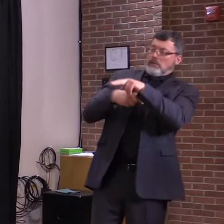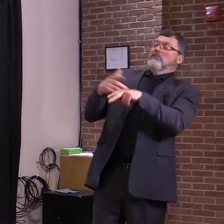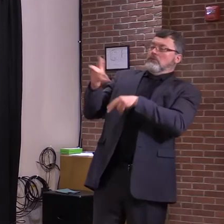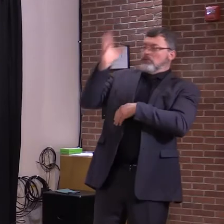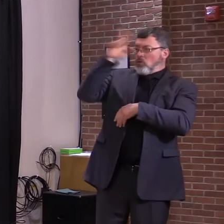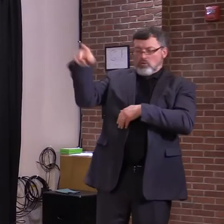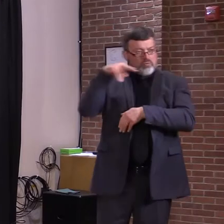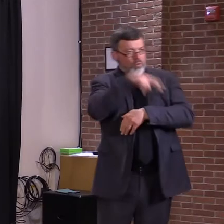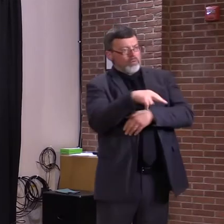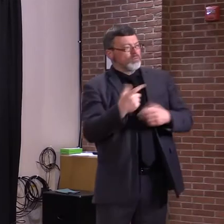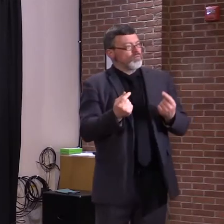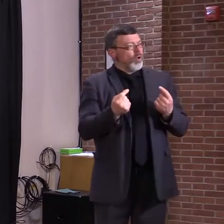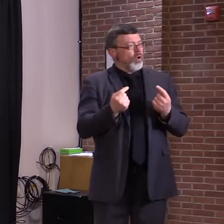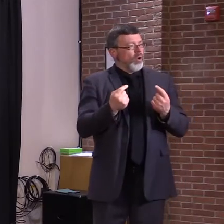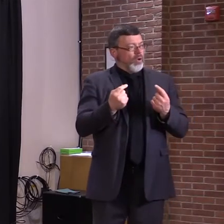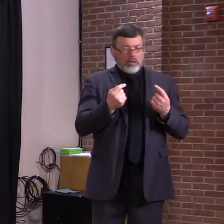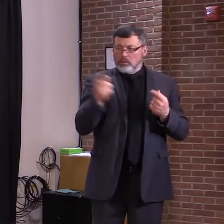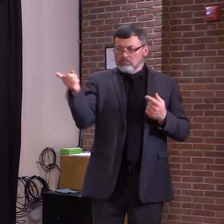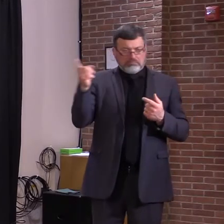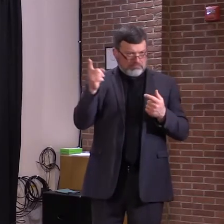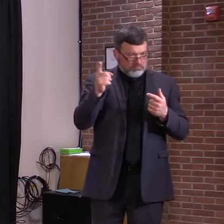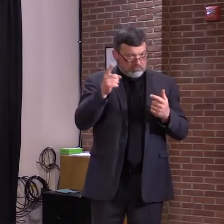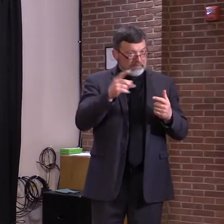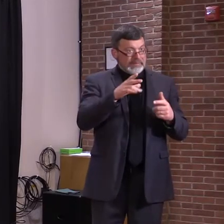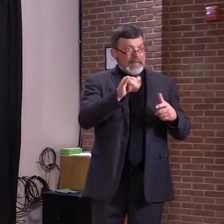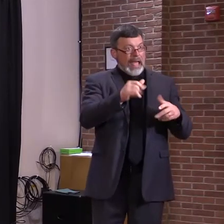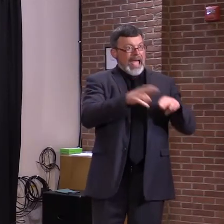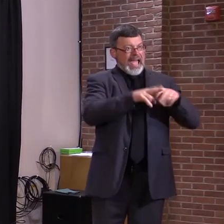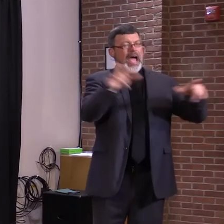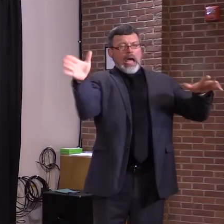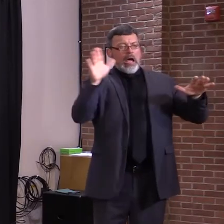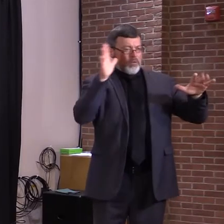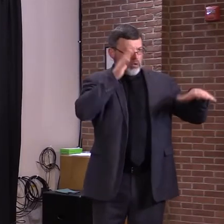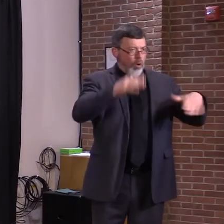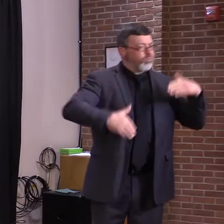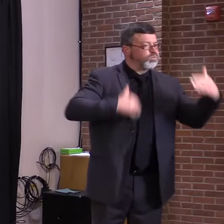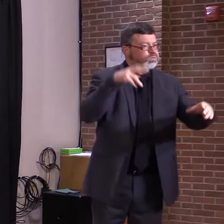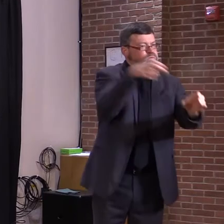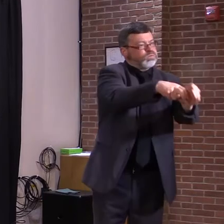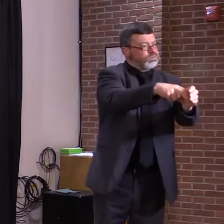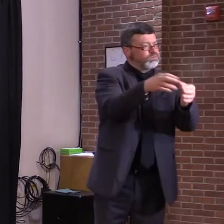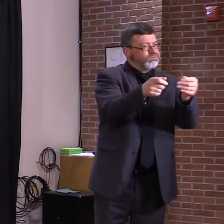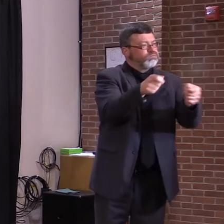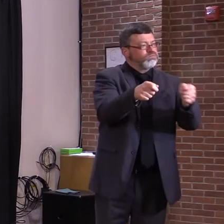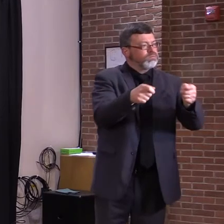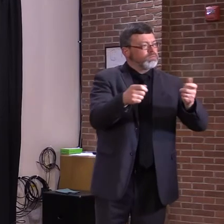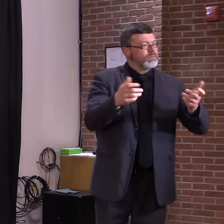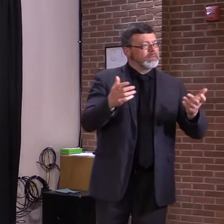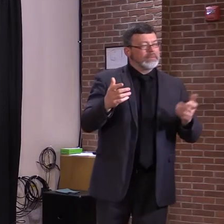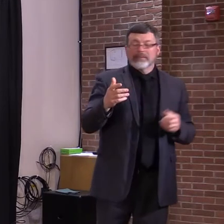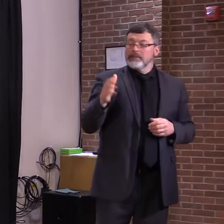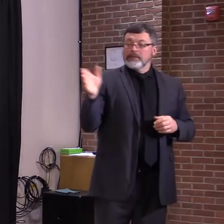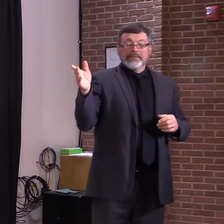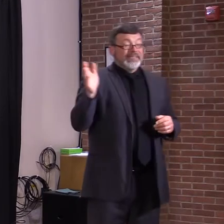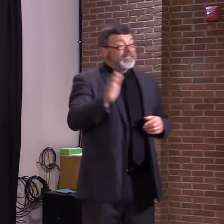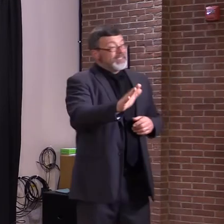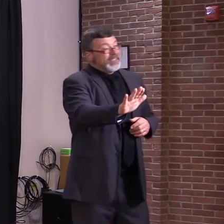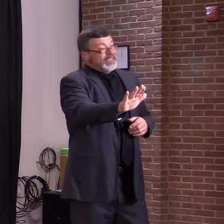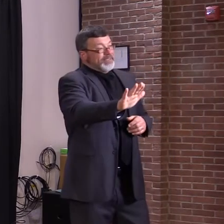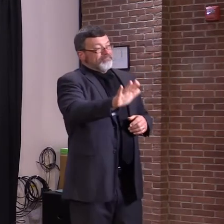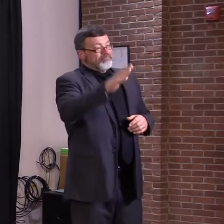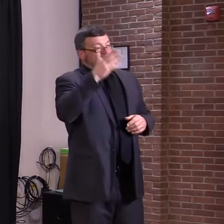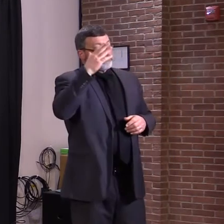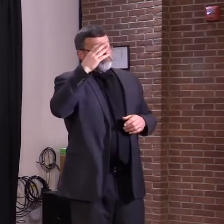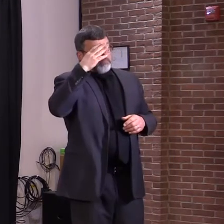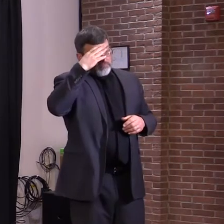surge? Well, again, we, from the beginning, we've looked at hospitalizations as the metric that